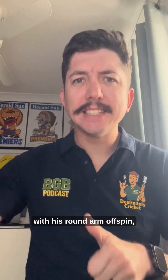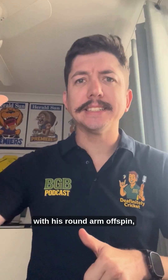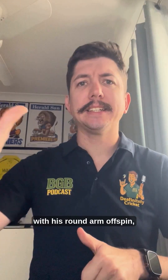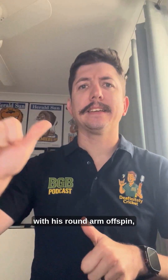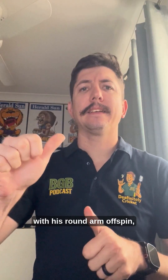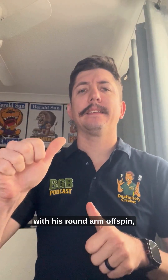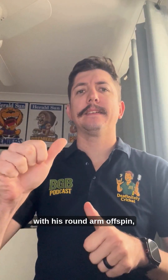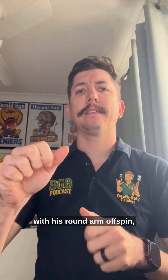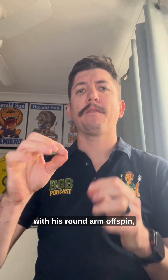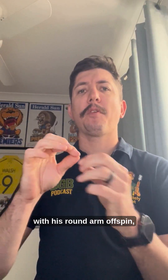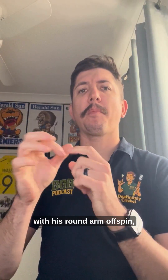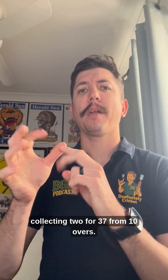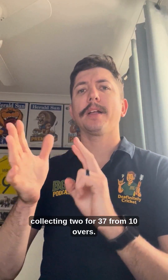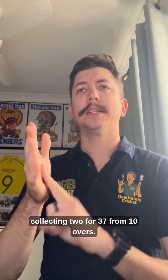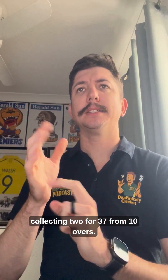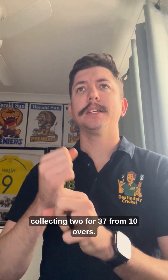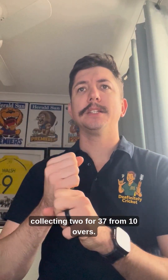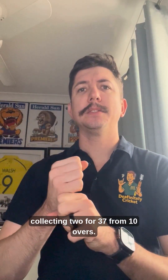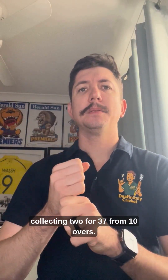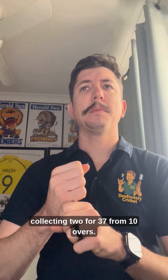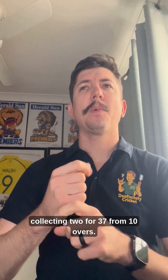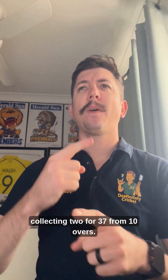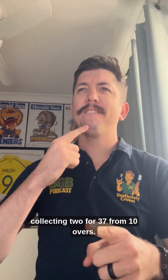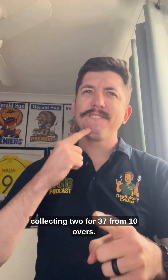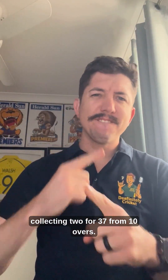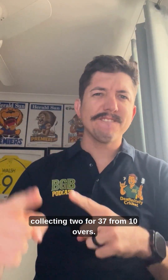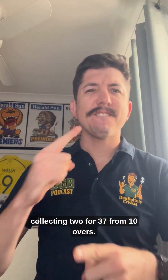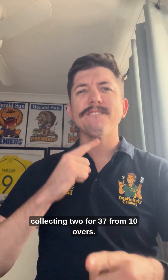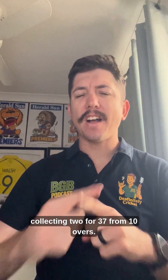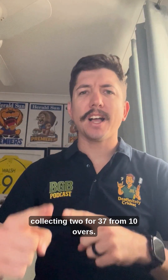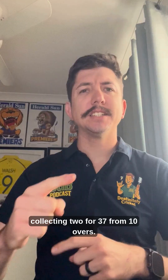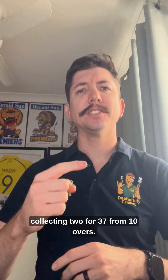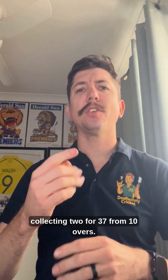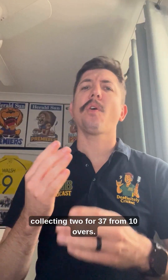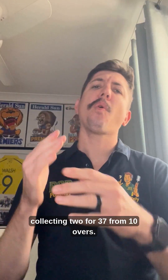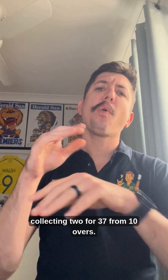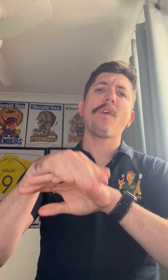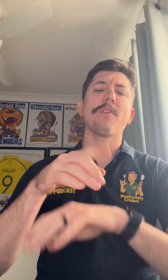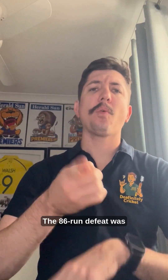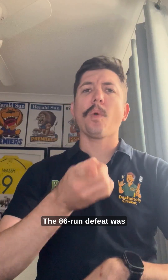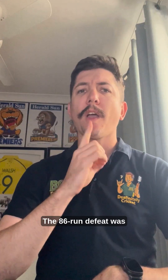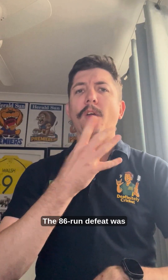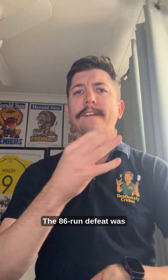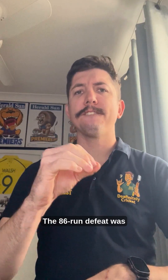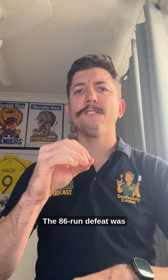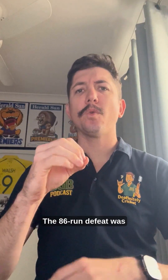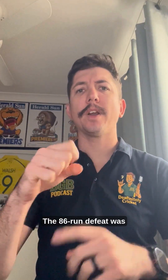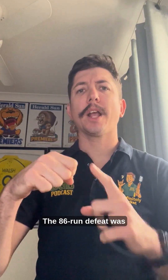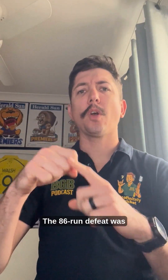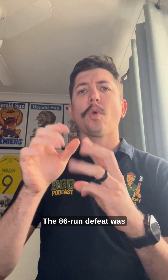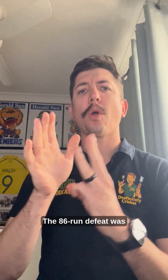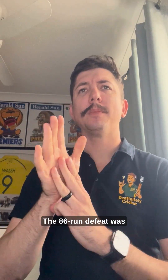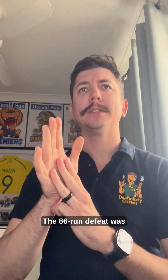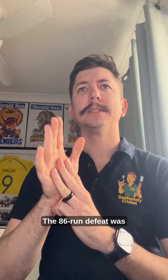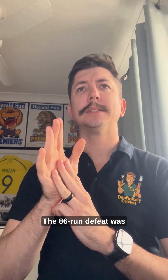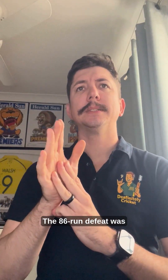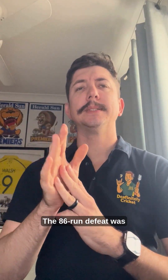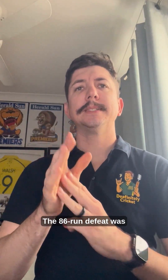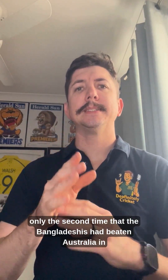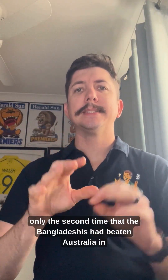round arm off spin collecting 2 for 37 from 10 overs. The 86-run defeat was only